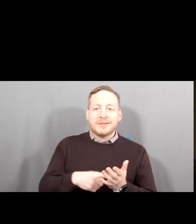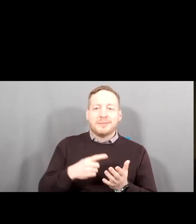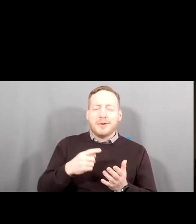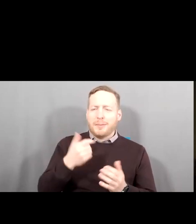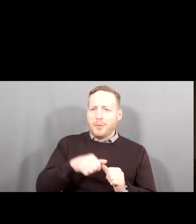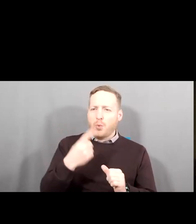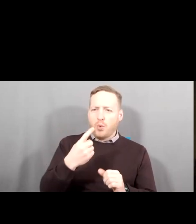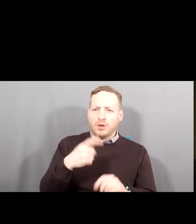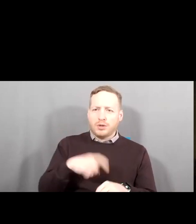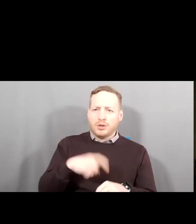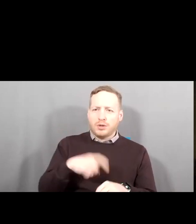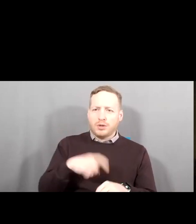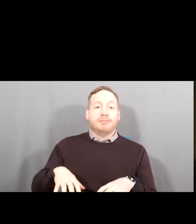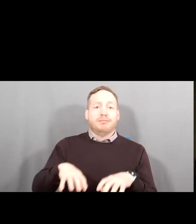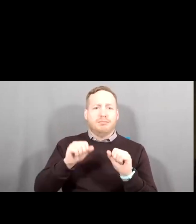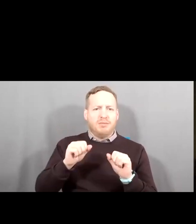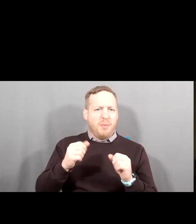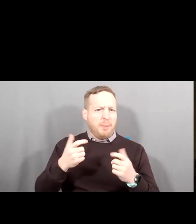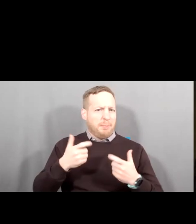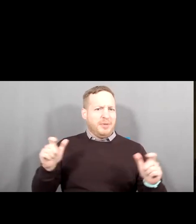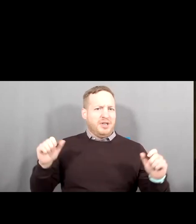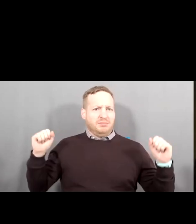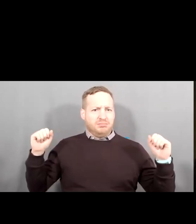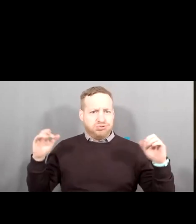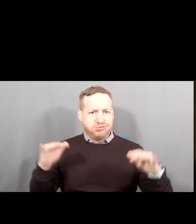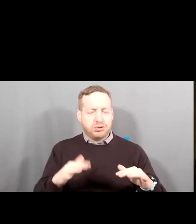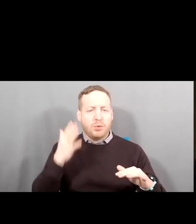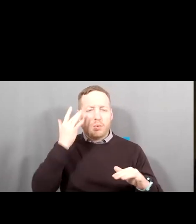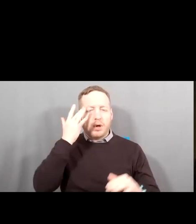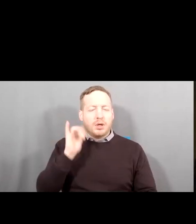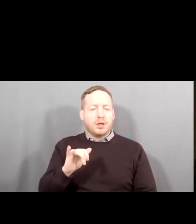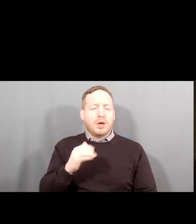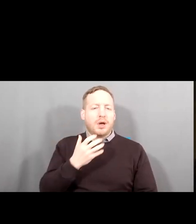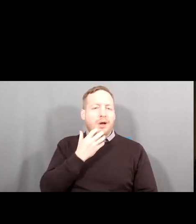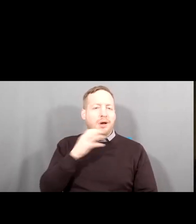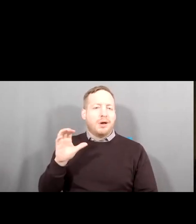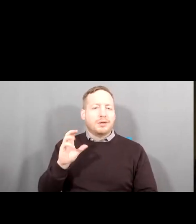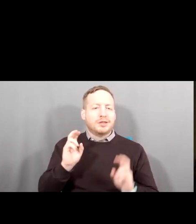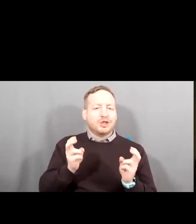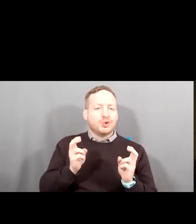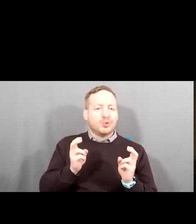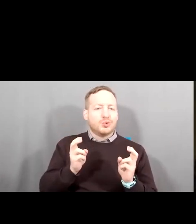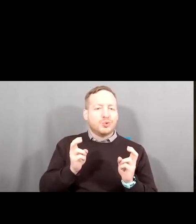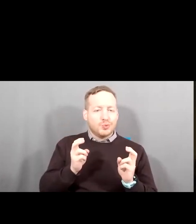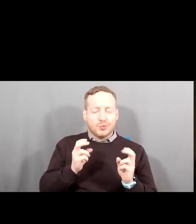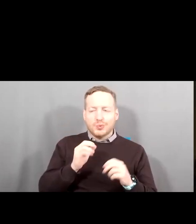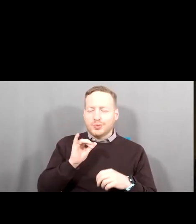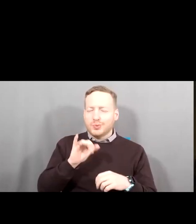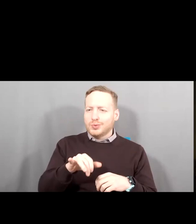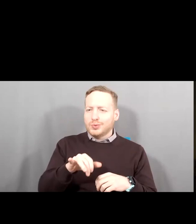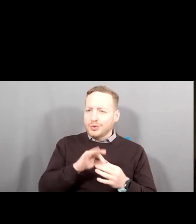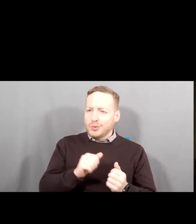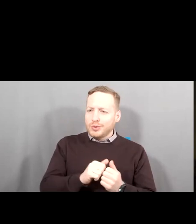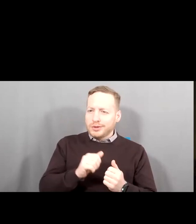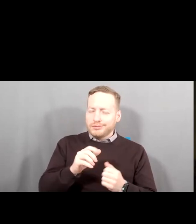We've actually had several over time. And I remember once there was a huge number of people who came because it was a